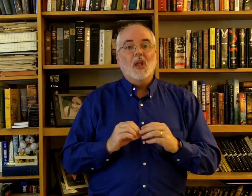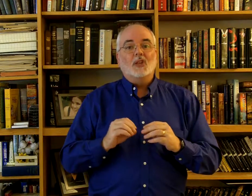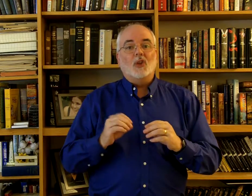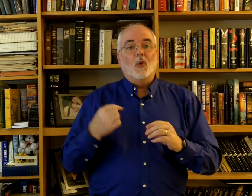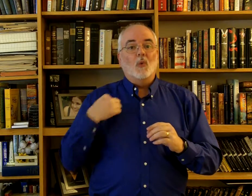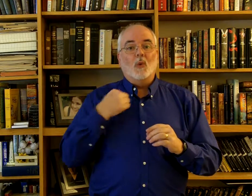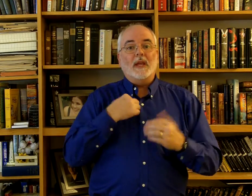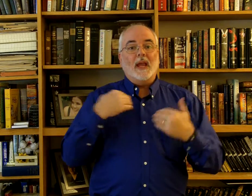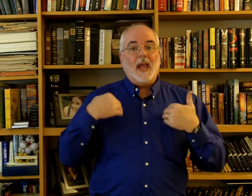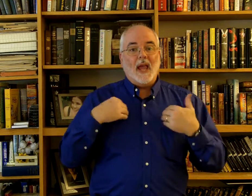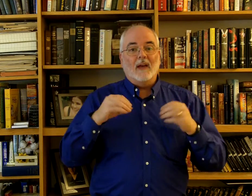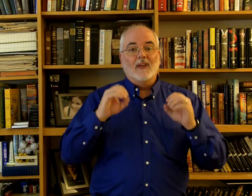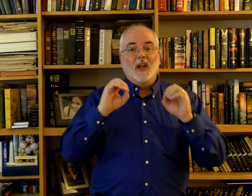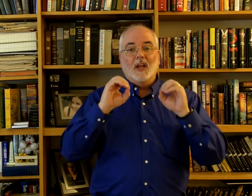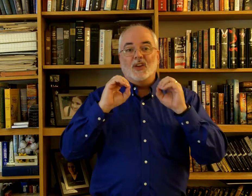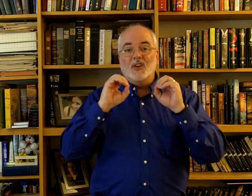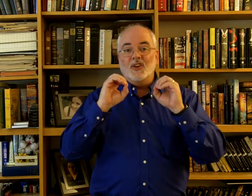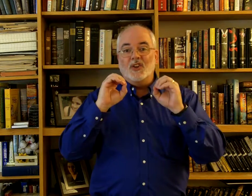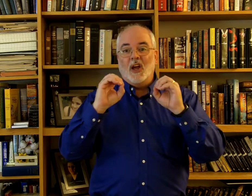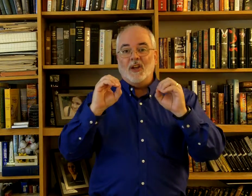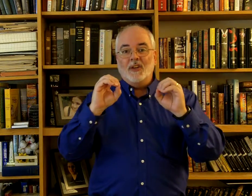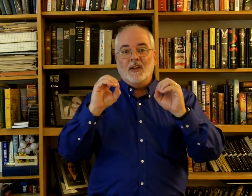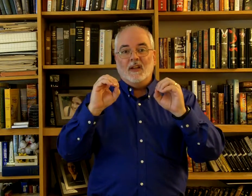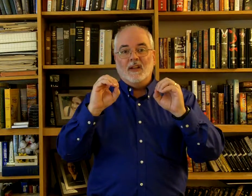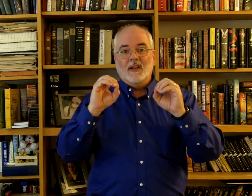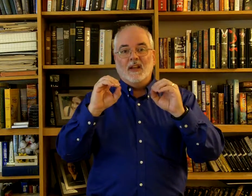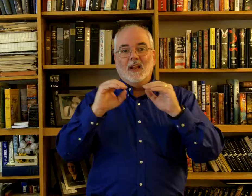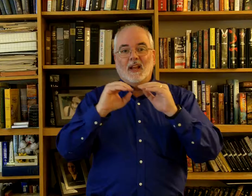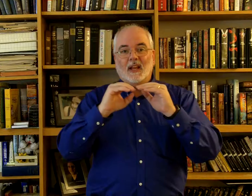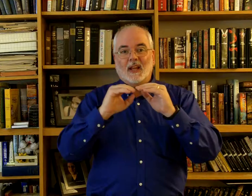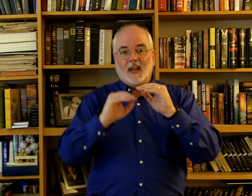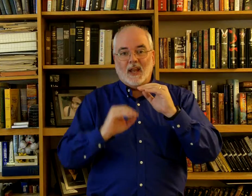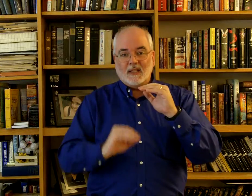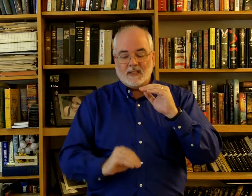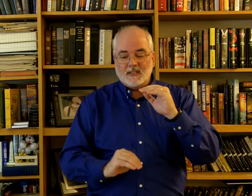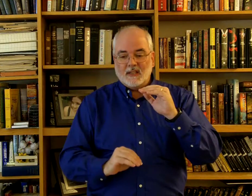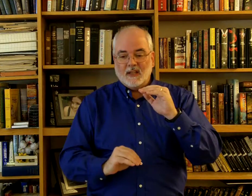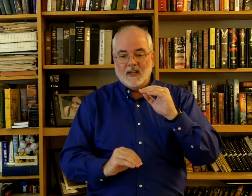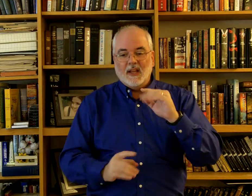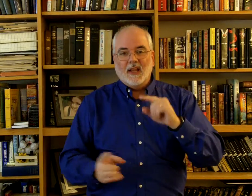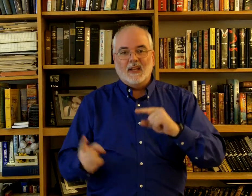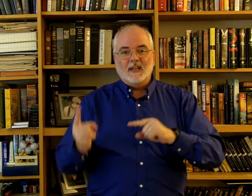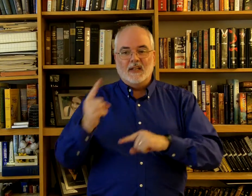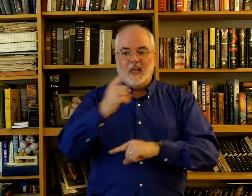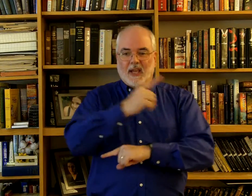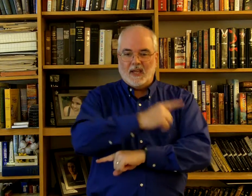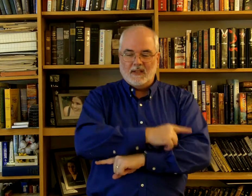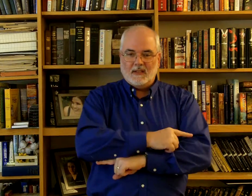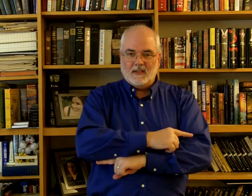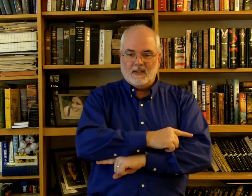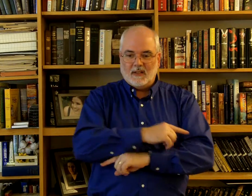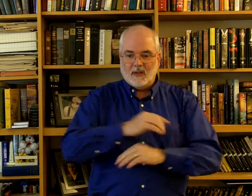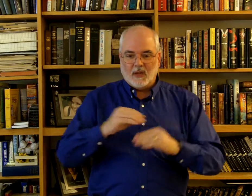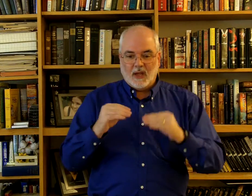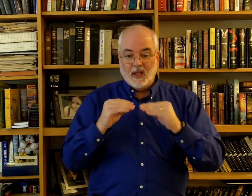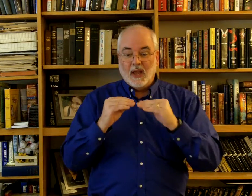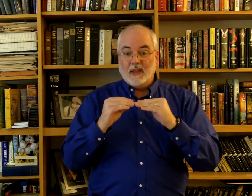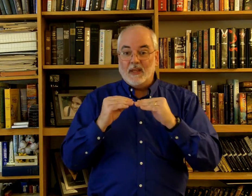So we have none less days. Okay? This would